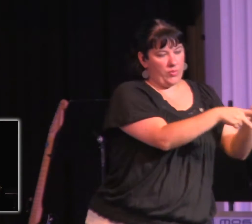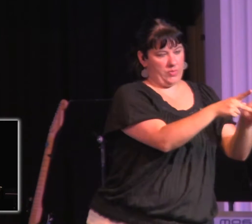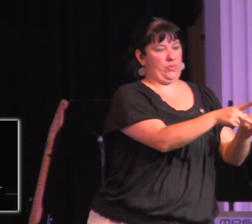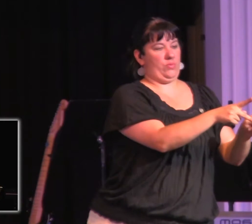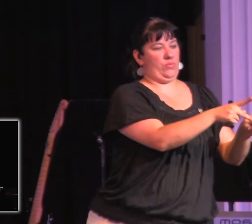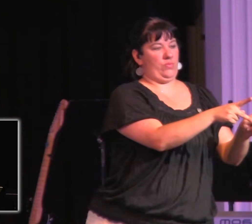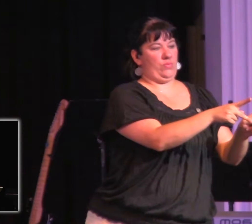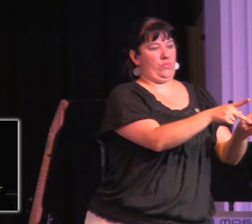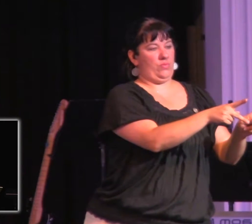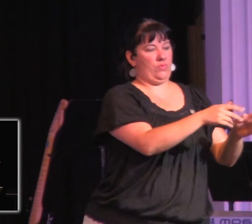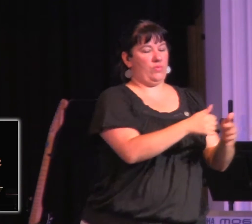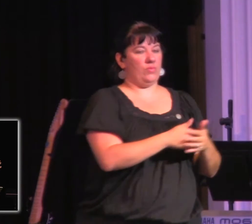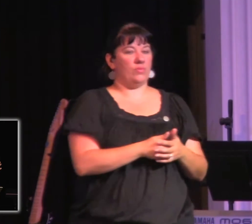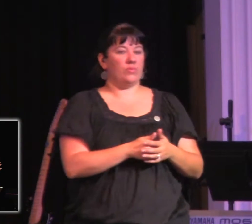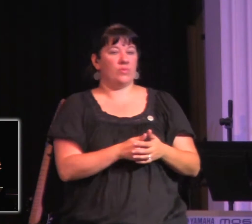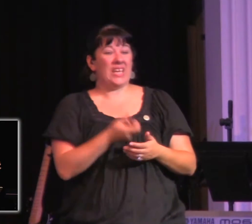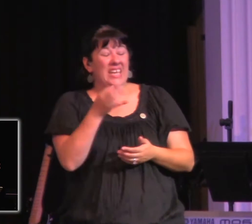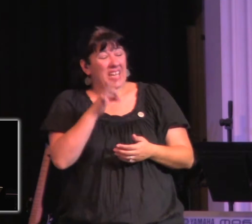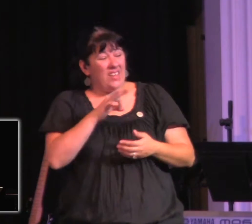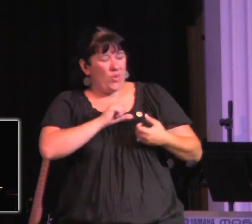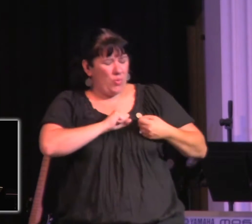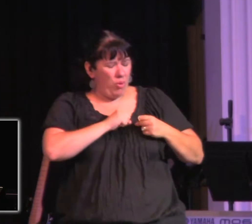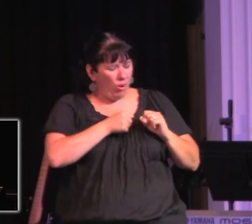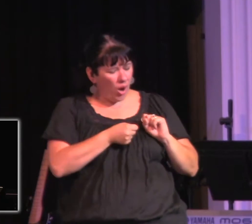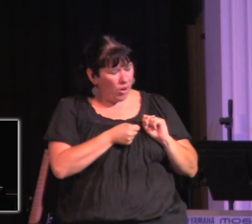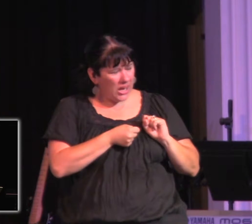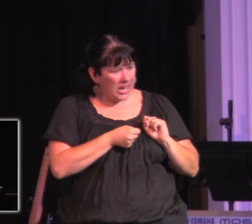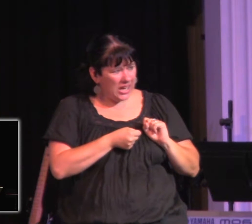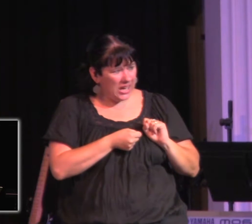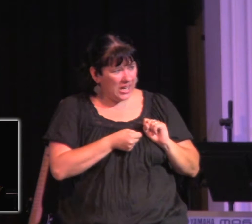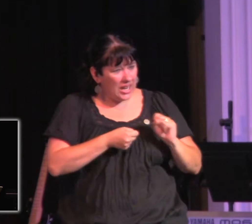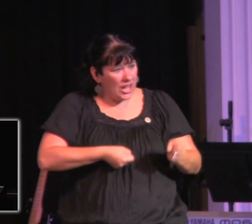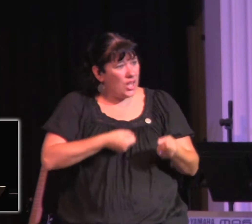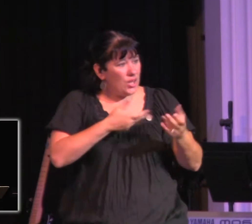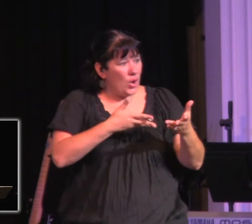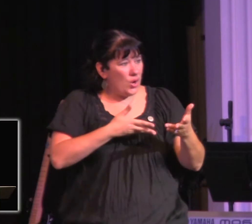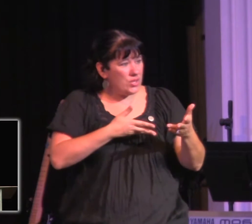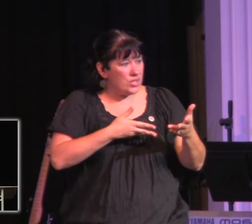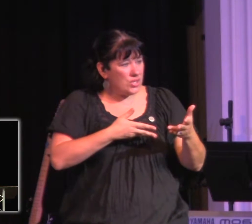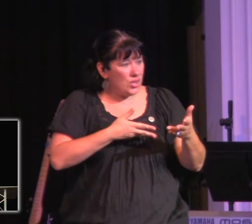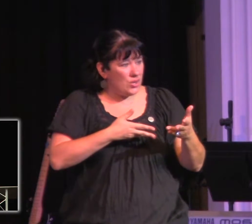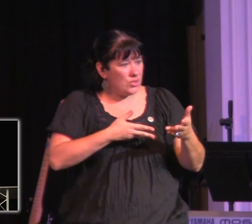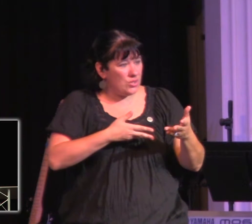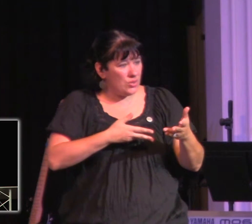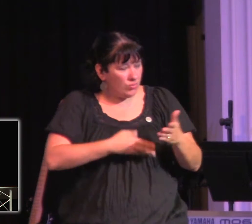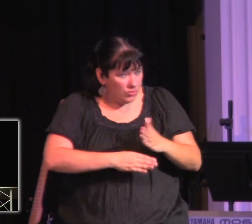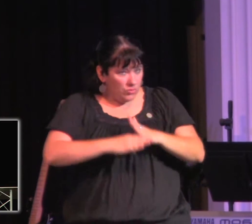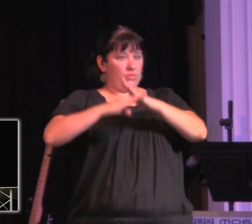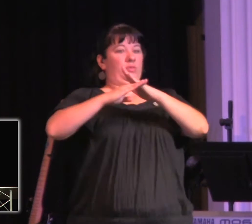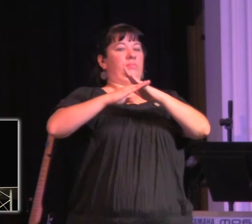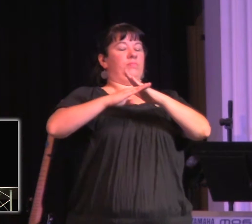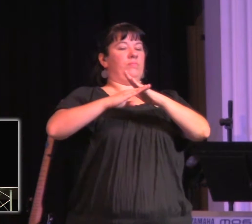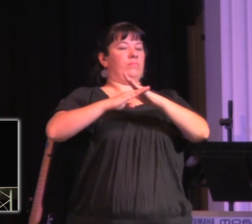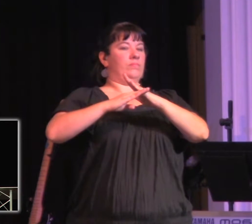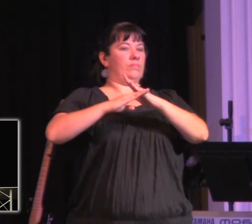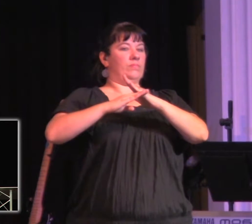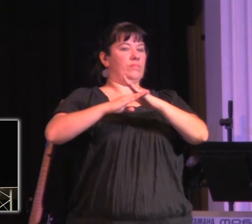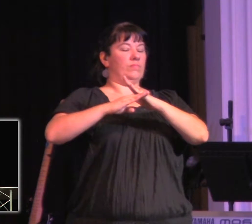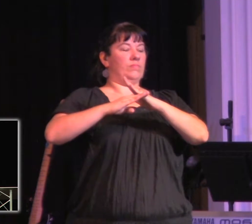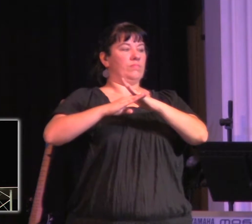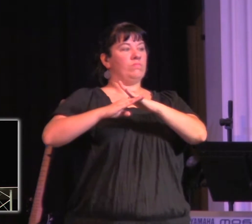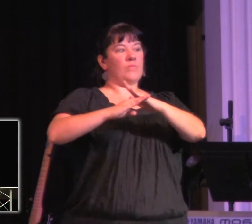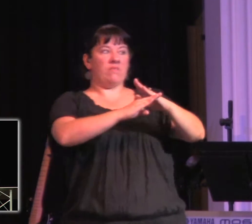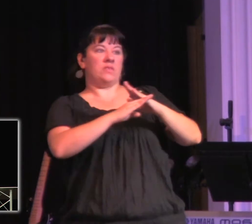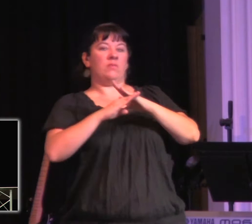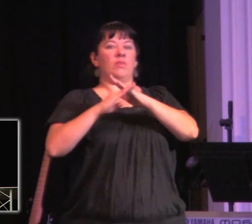It'll cause you to withhold love and cause you and force you into this place of isolation. And